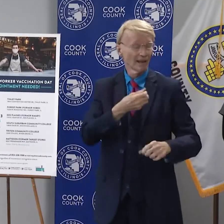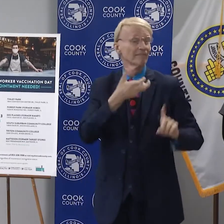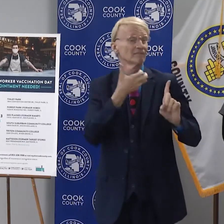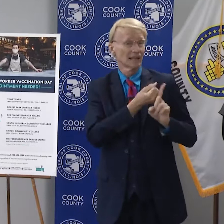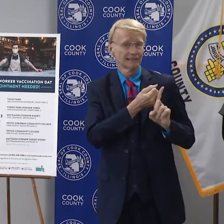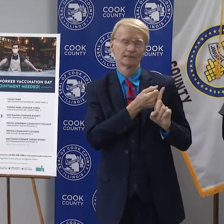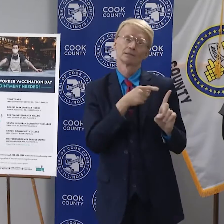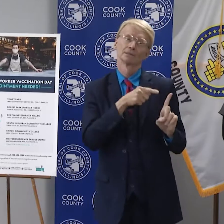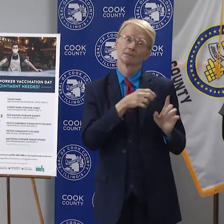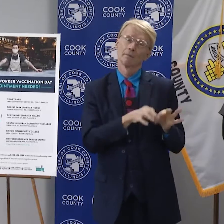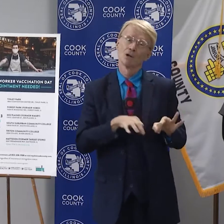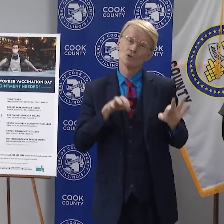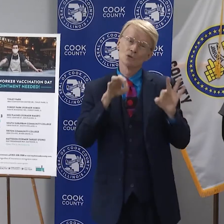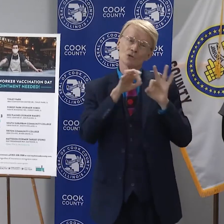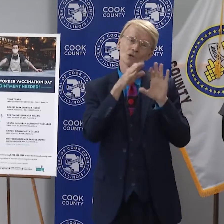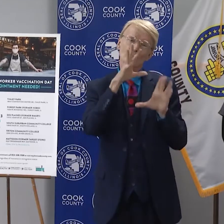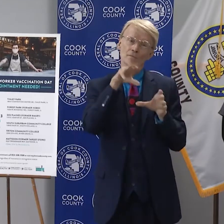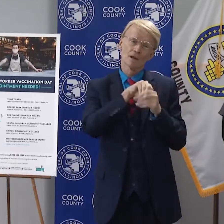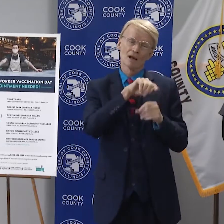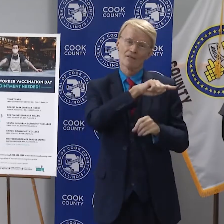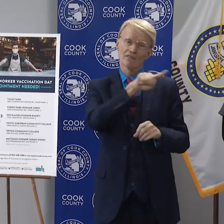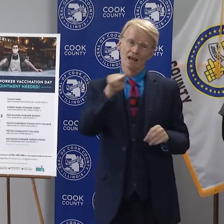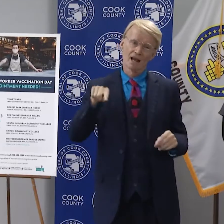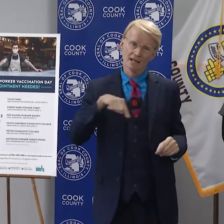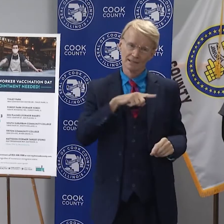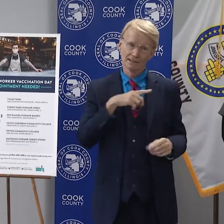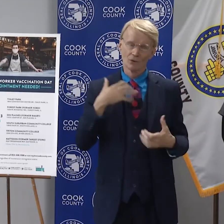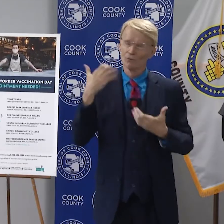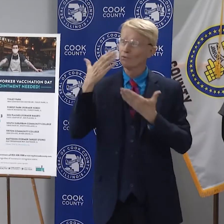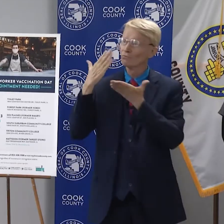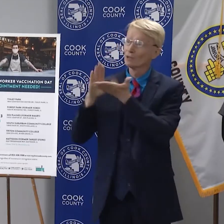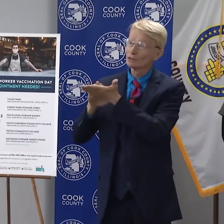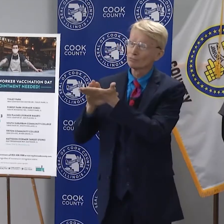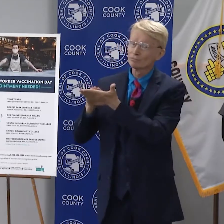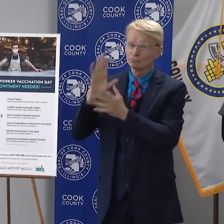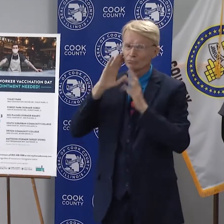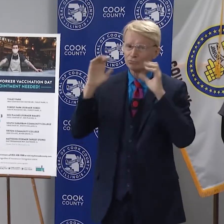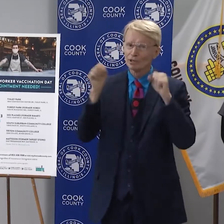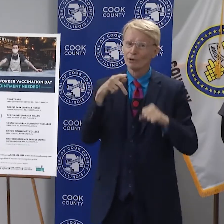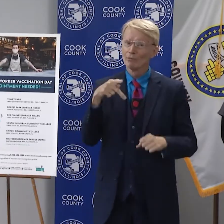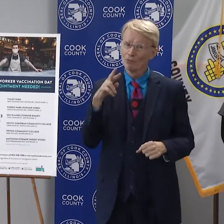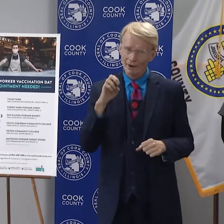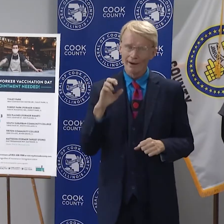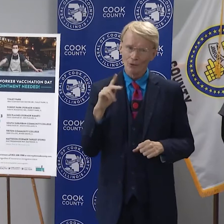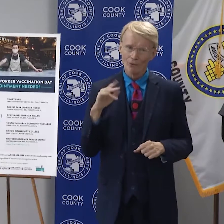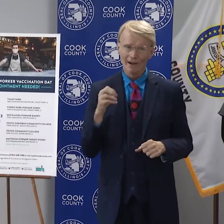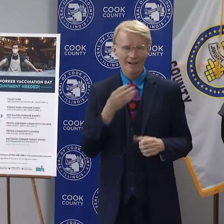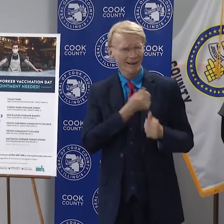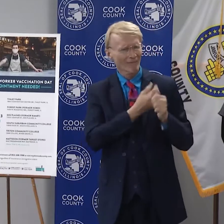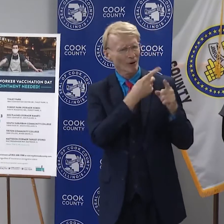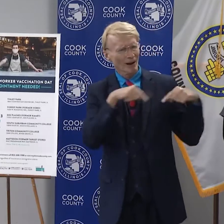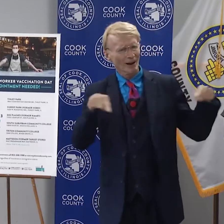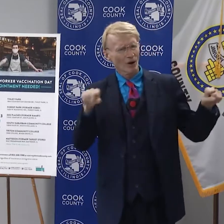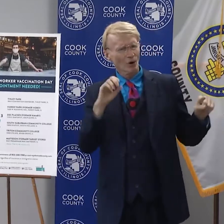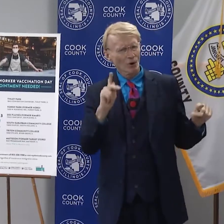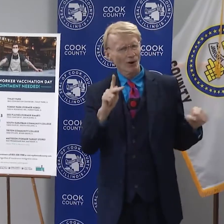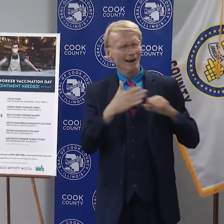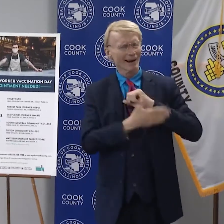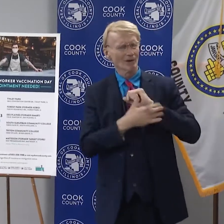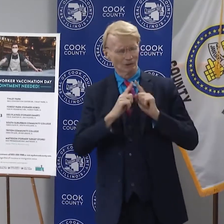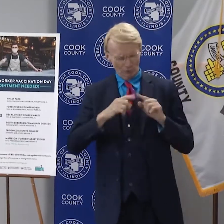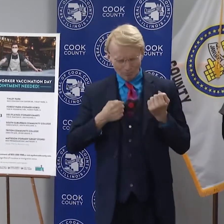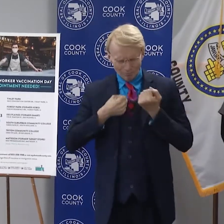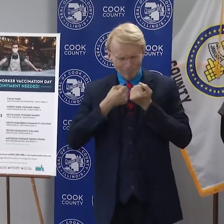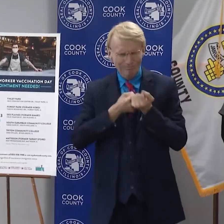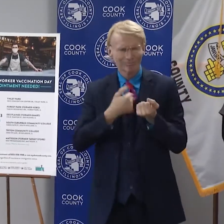part of that. I'd like to recognize President Preckwinkle and thank her and everyone at Cook County for being steadfast supporters of our